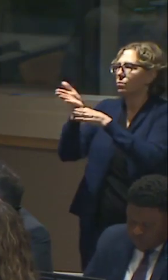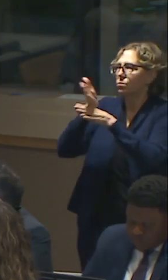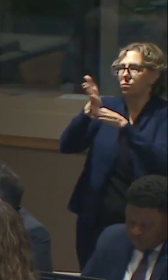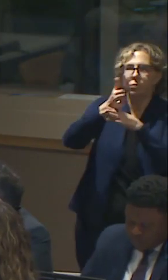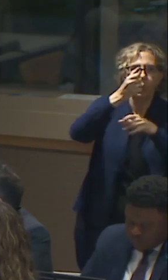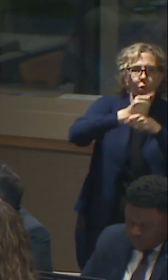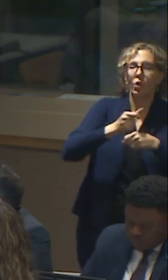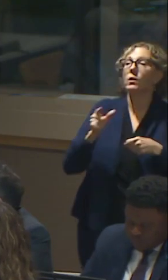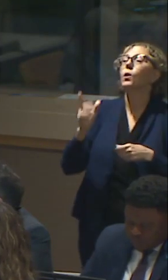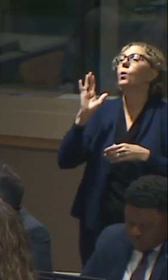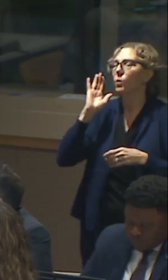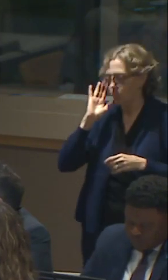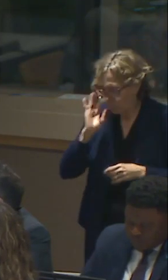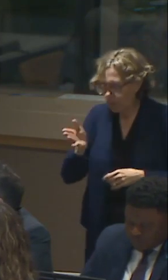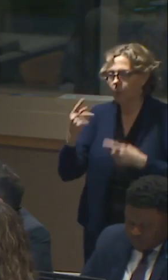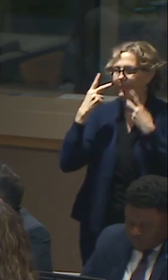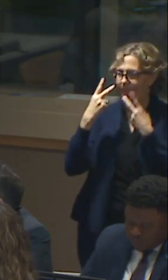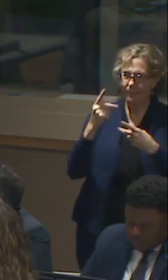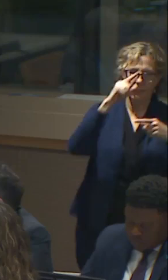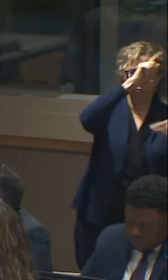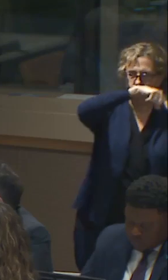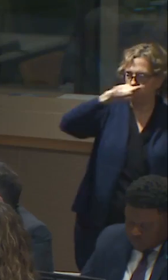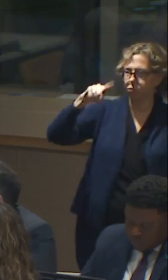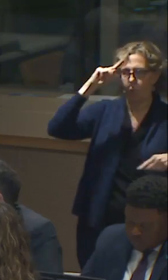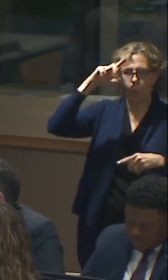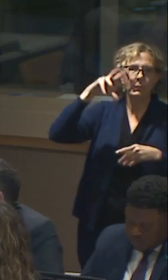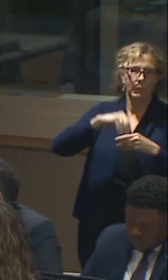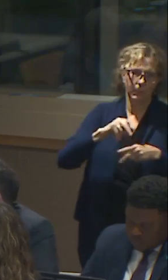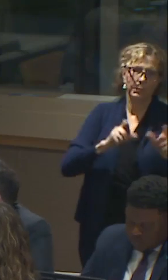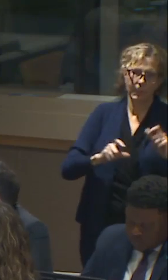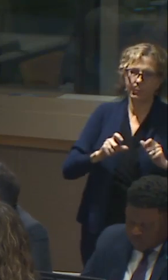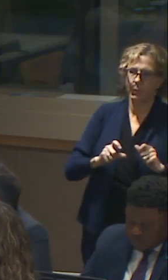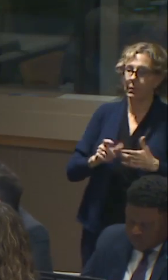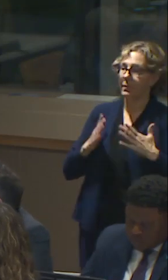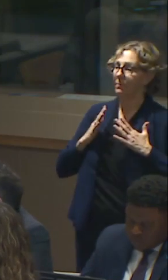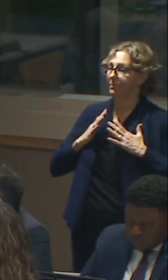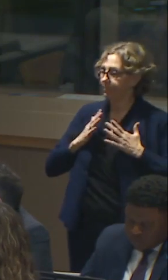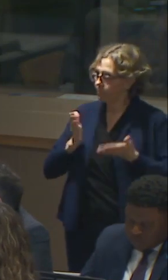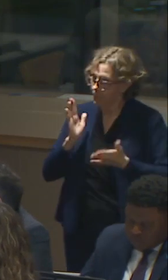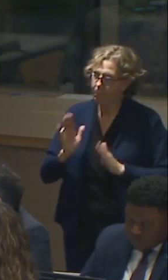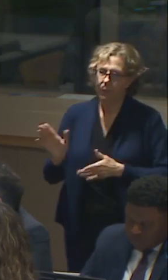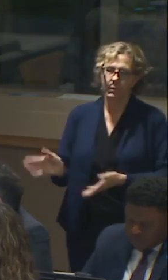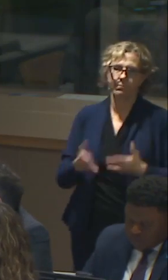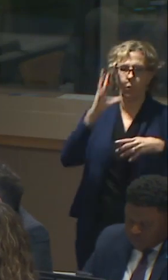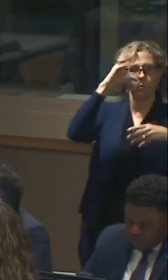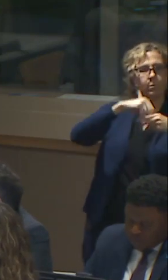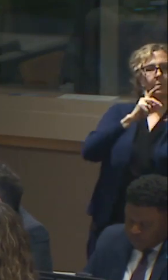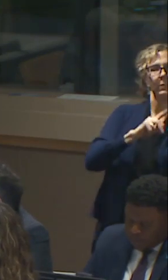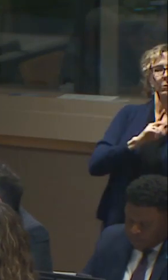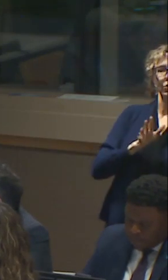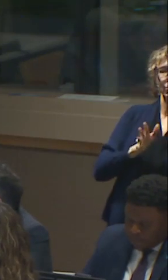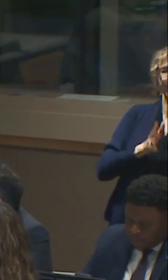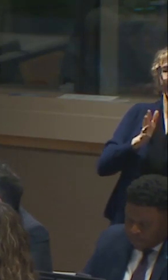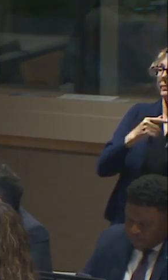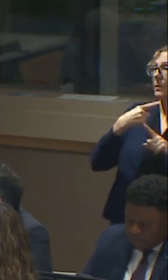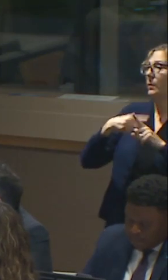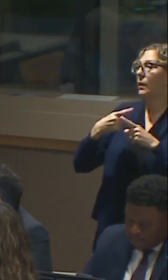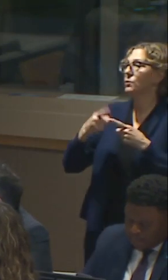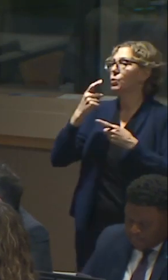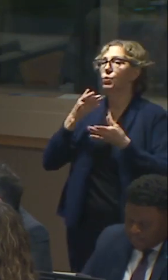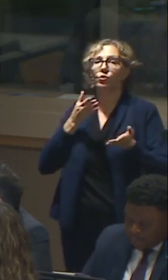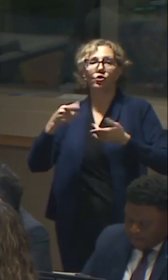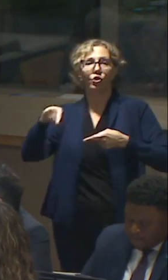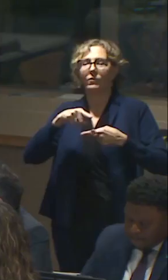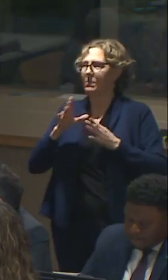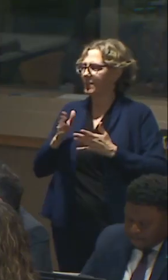to autistic people. And we need to empower them to be confident and competent in those capacities. At Drexel, one of the